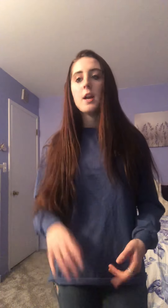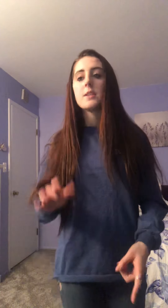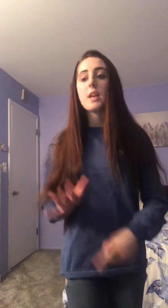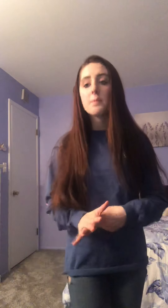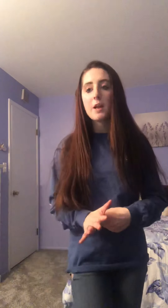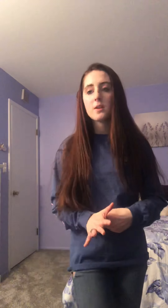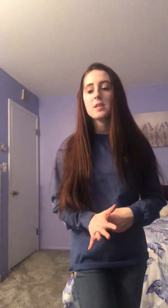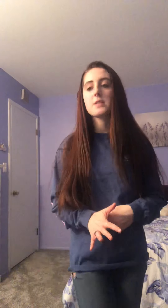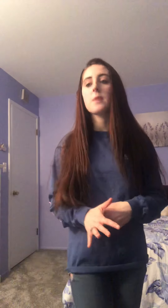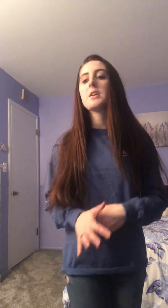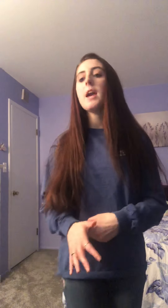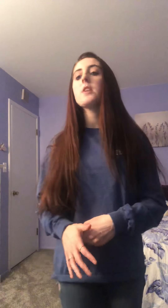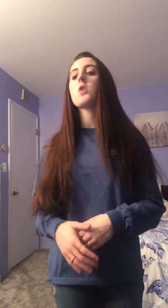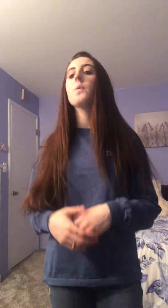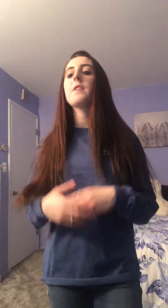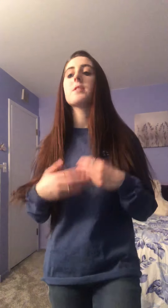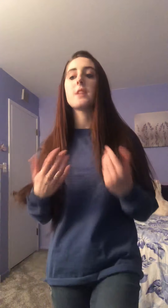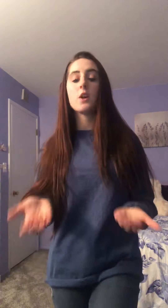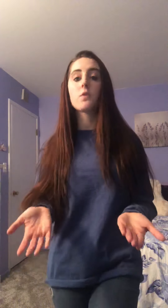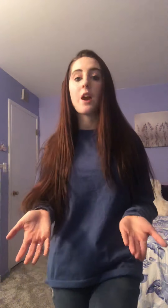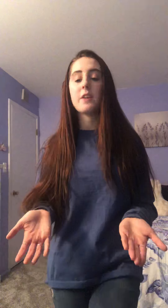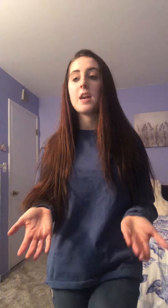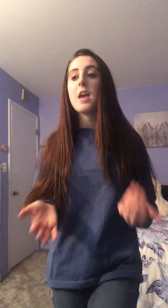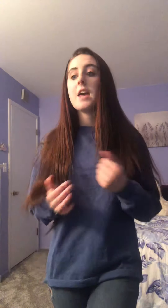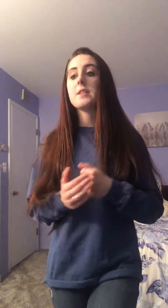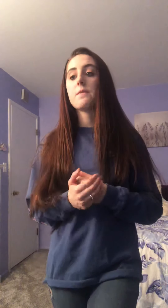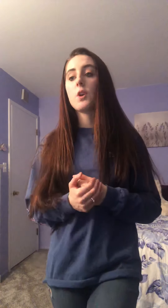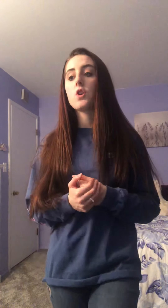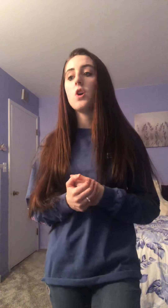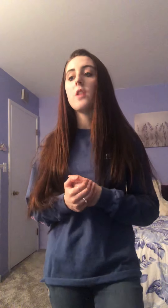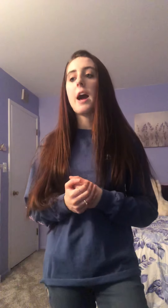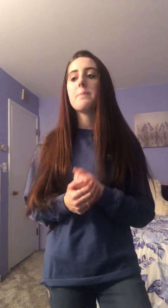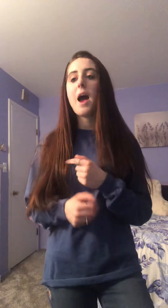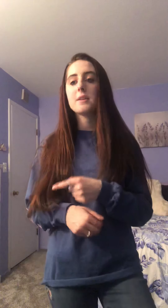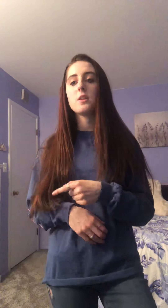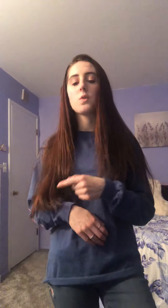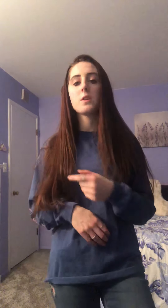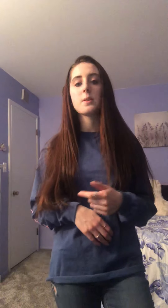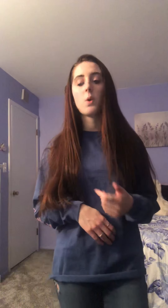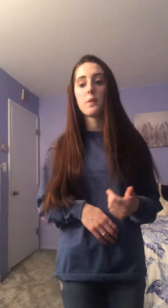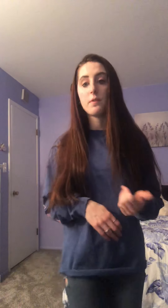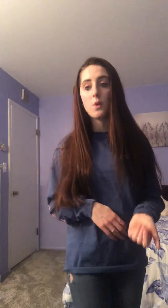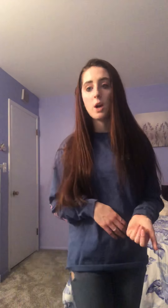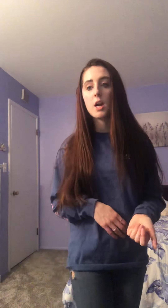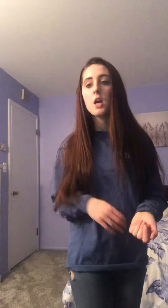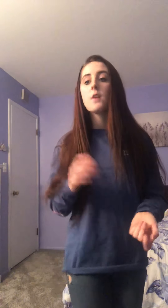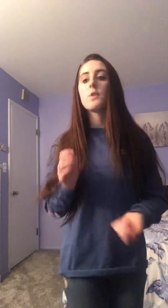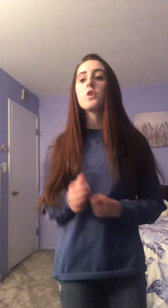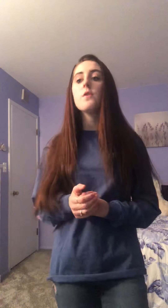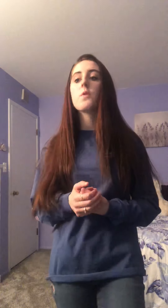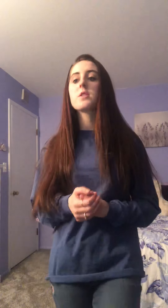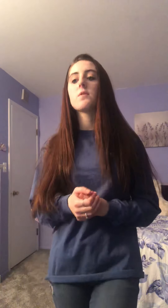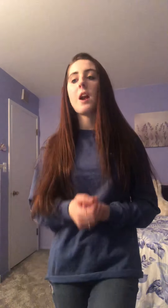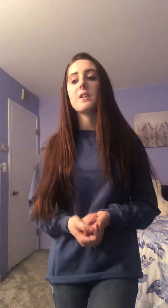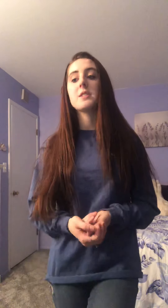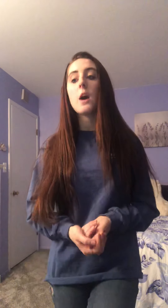State of balance is obtained only if the center of gravity is a vertical line passing through the support of the floor. Vertical force of gravity downward